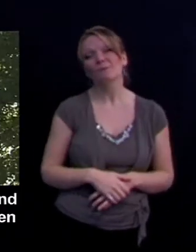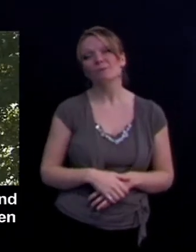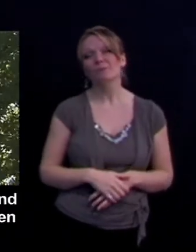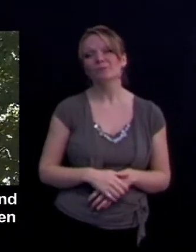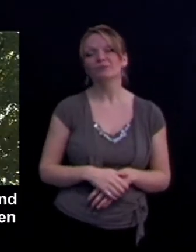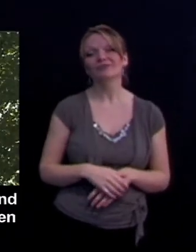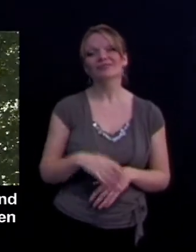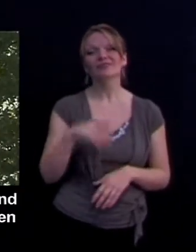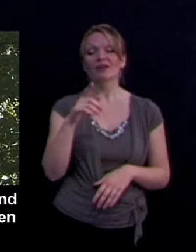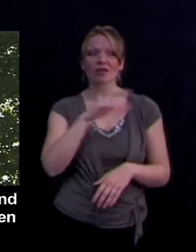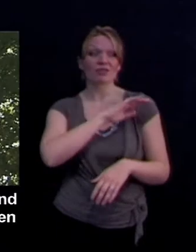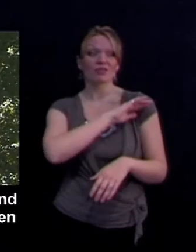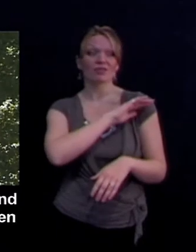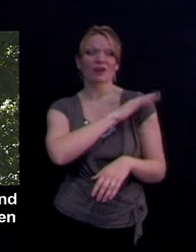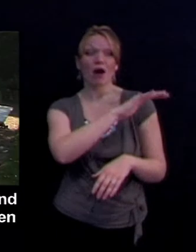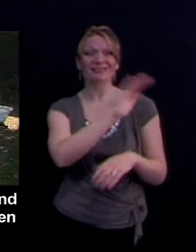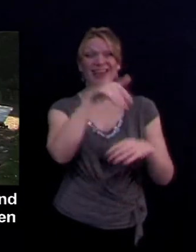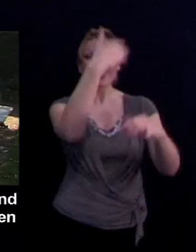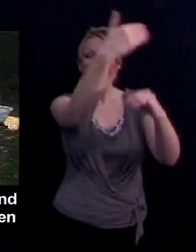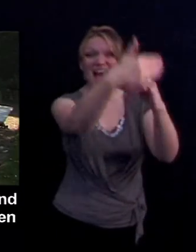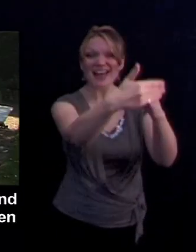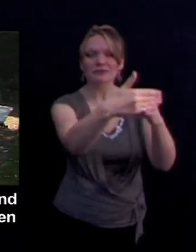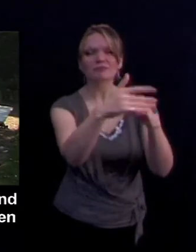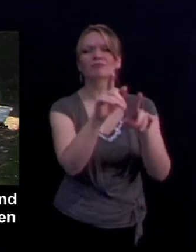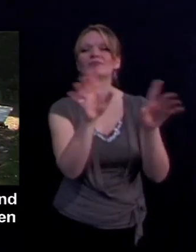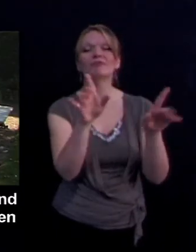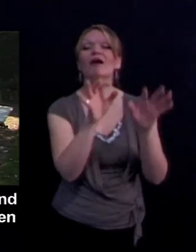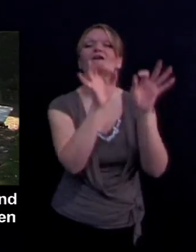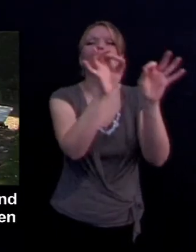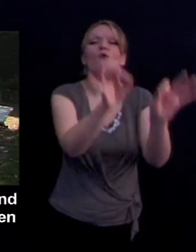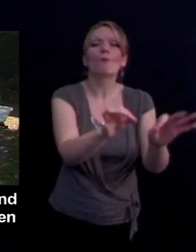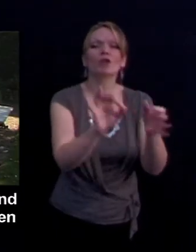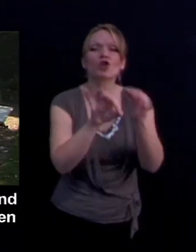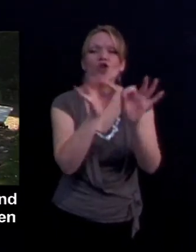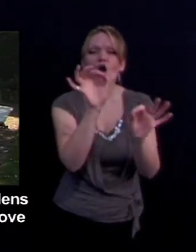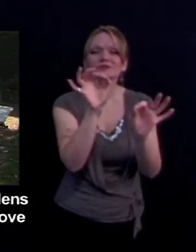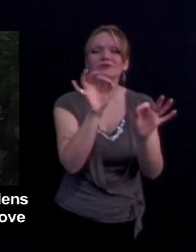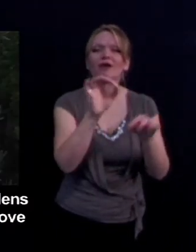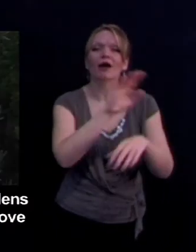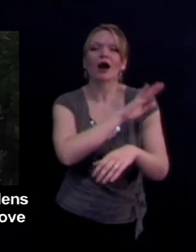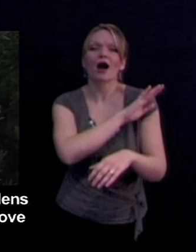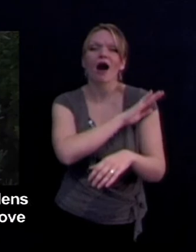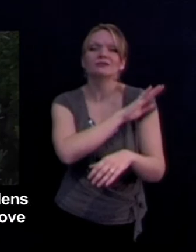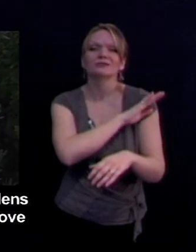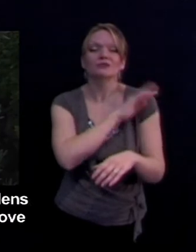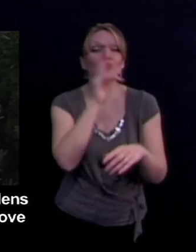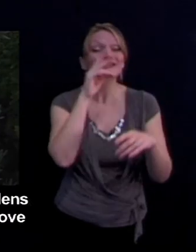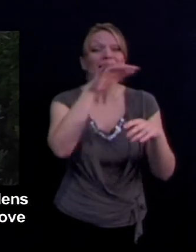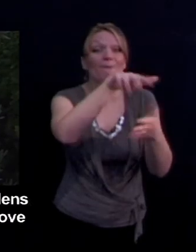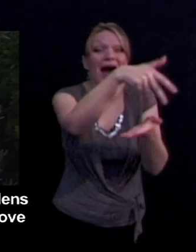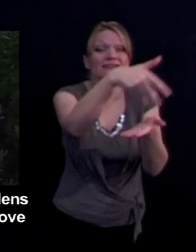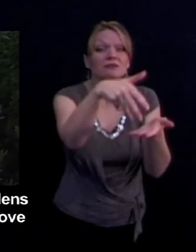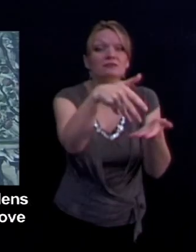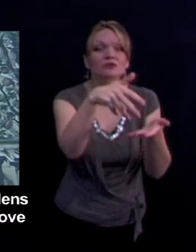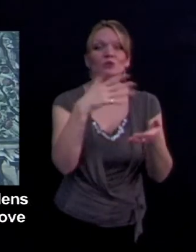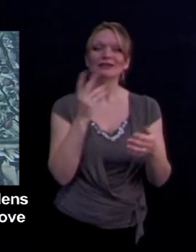The garden now is laid out at one end as a formal 17th century knot garden. The geometric patterns of these gardens were